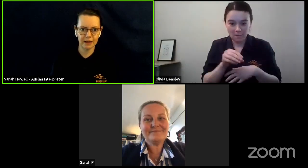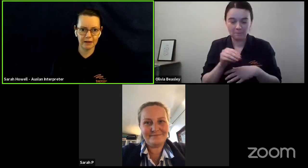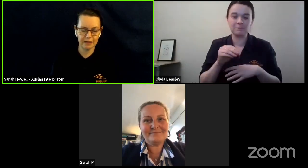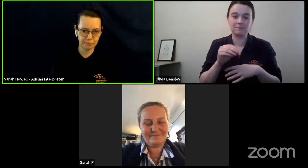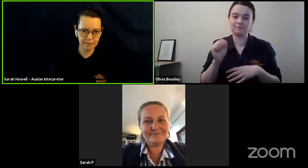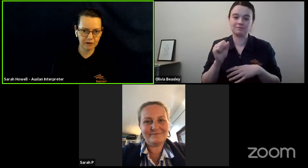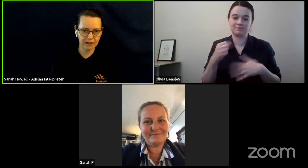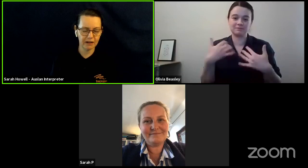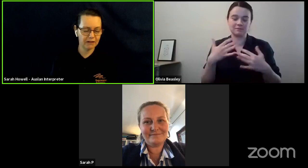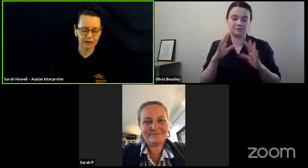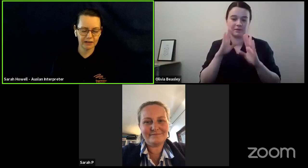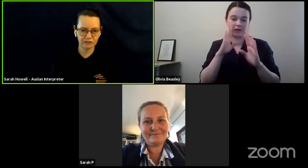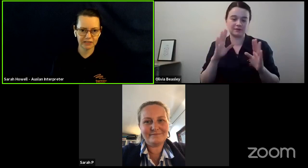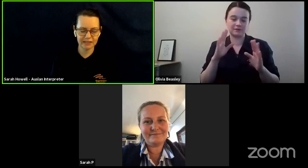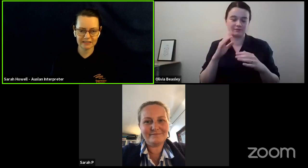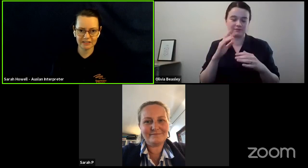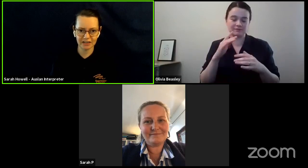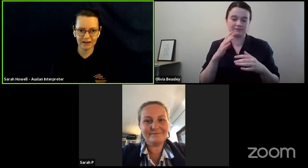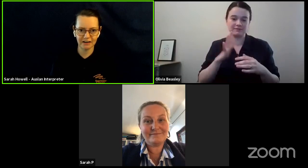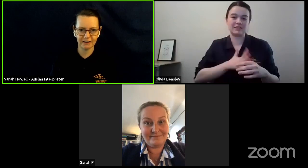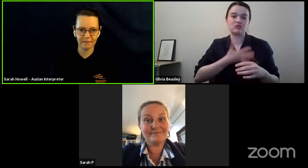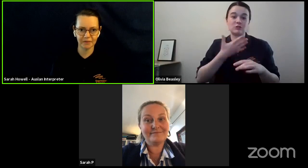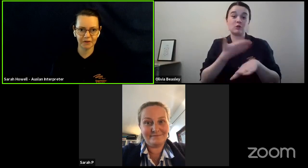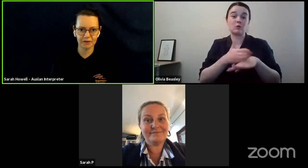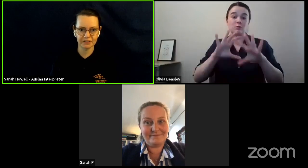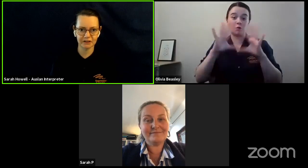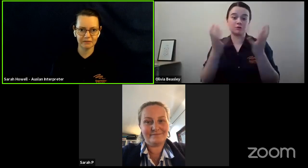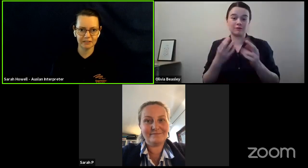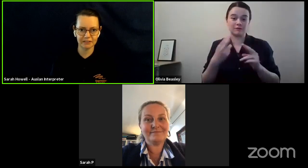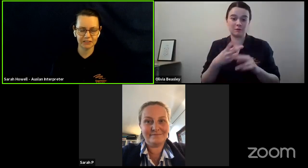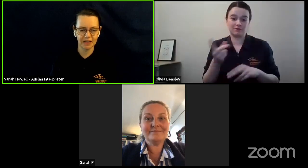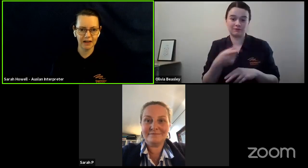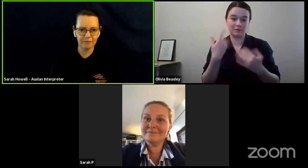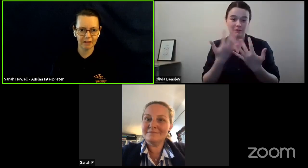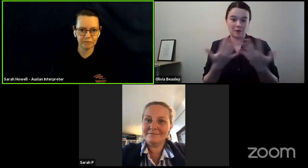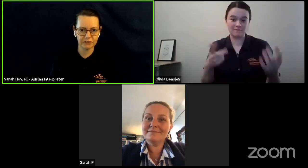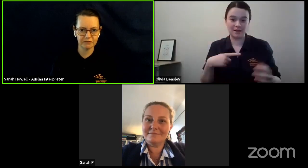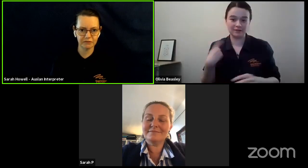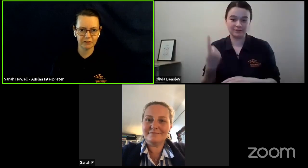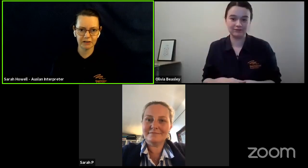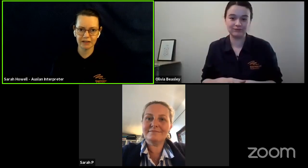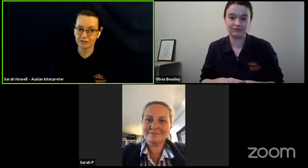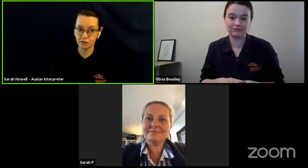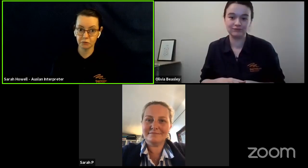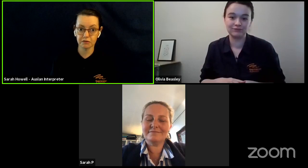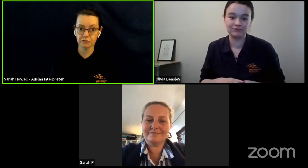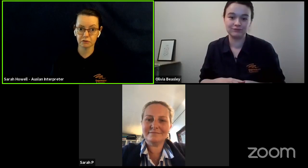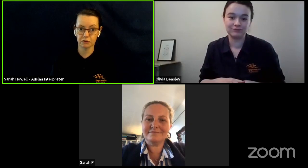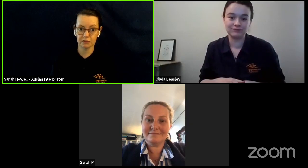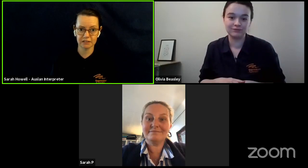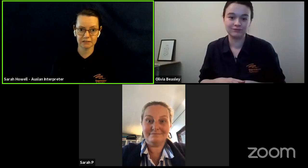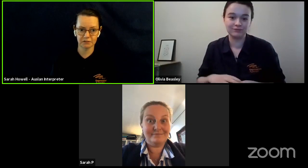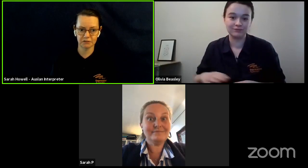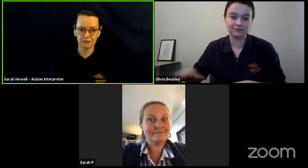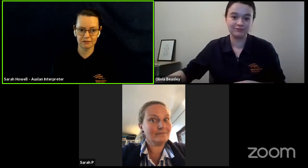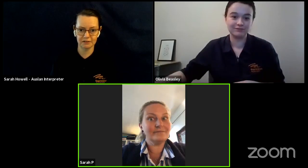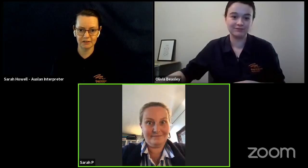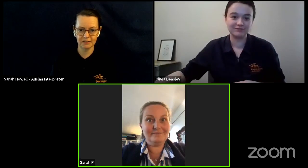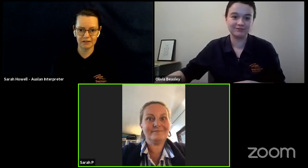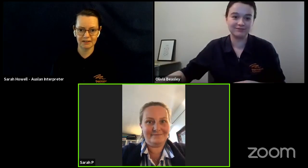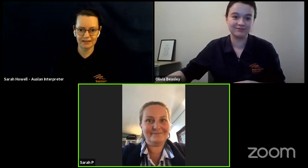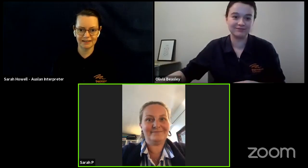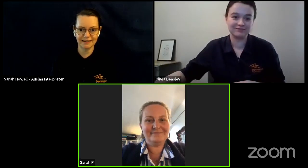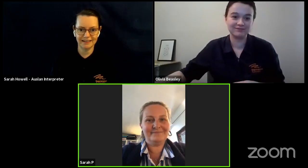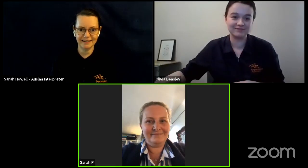that every country gets their share according to how much they've put in for it. It's a new world for all of us, I'm sure.